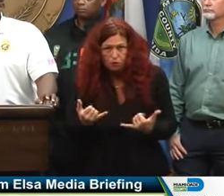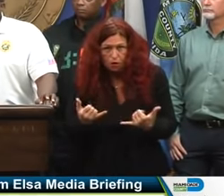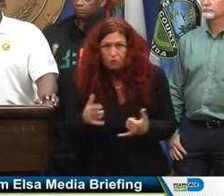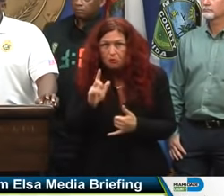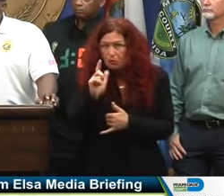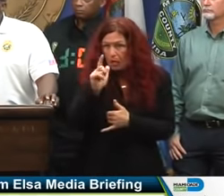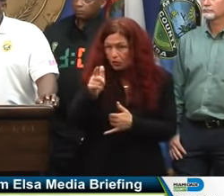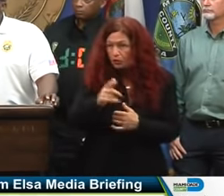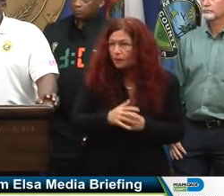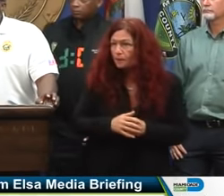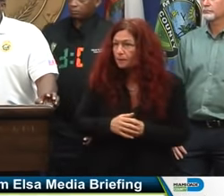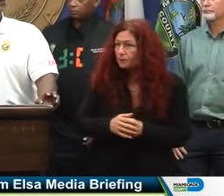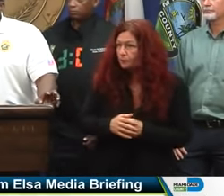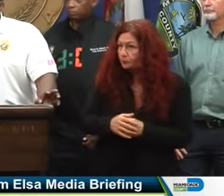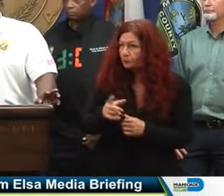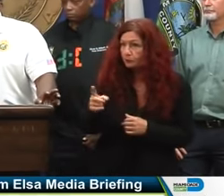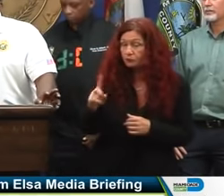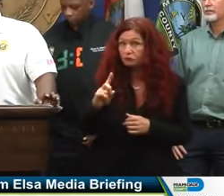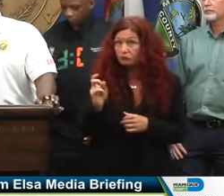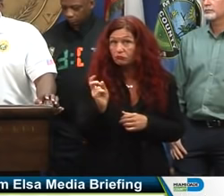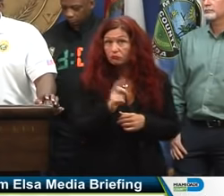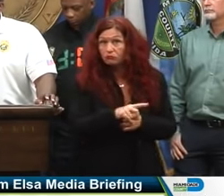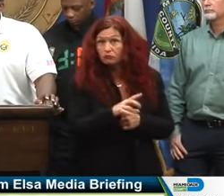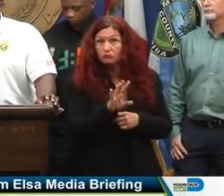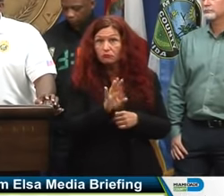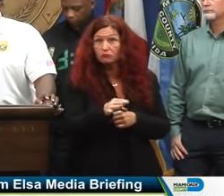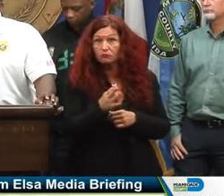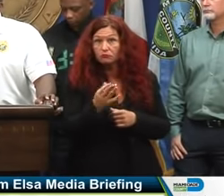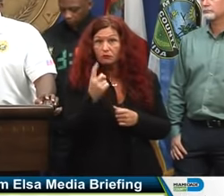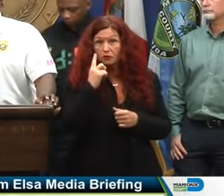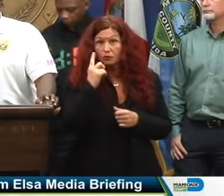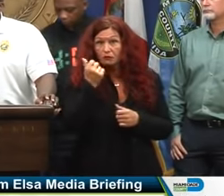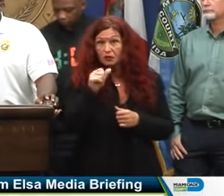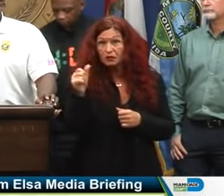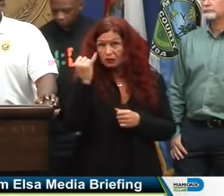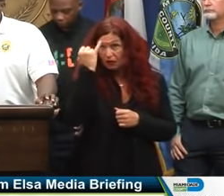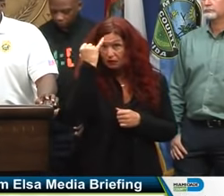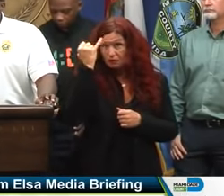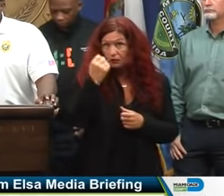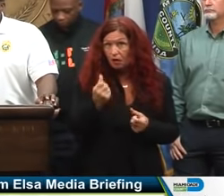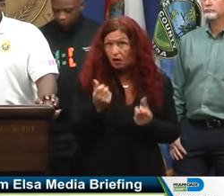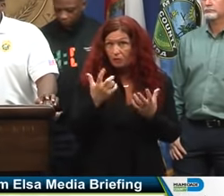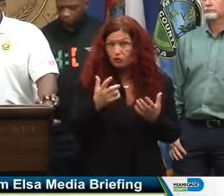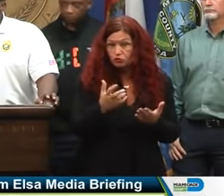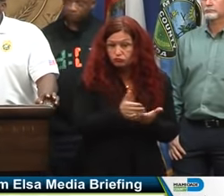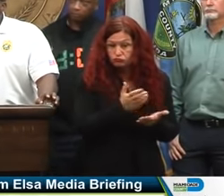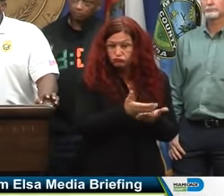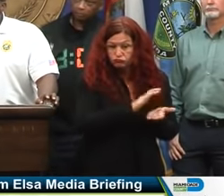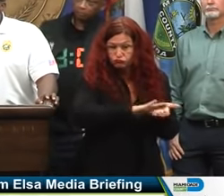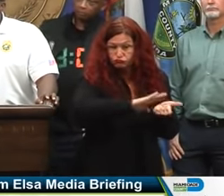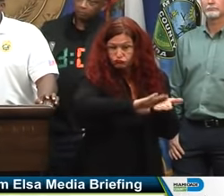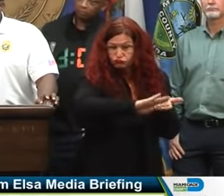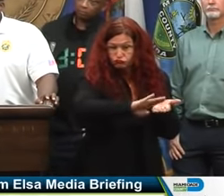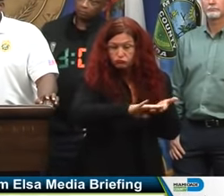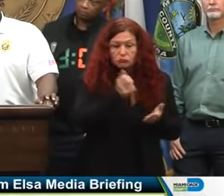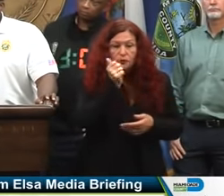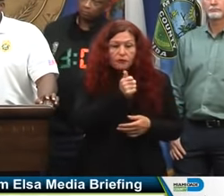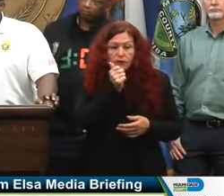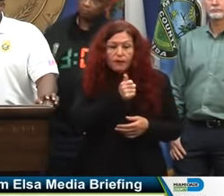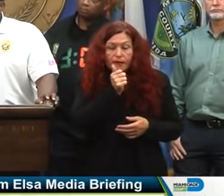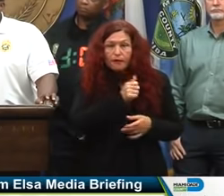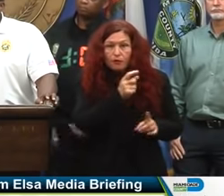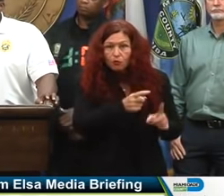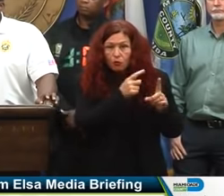any number about what, on an average workday, you'll be able to get through to get the director the things that his department needs to